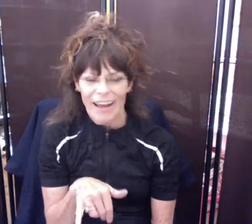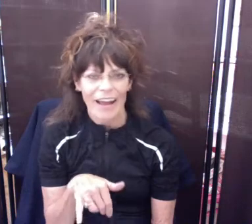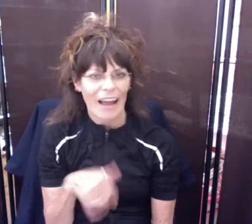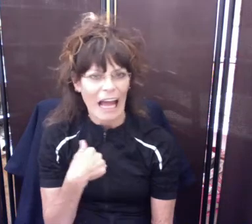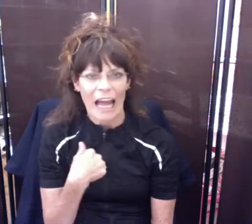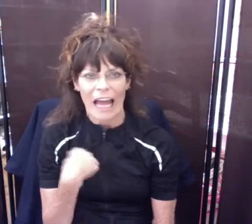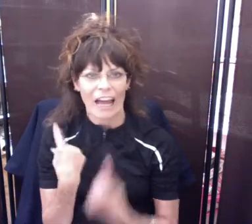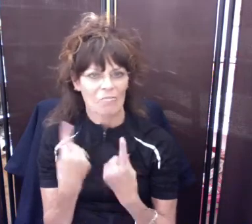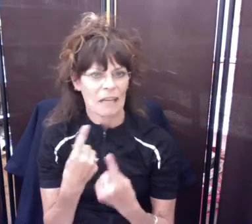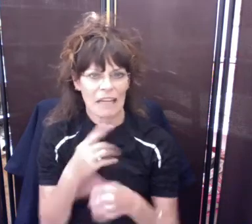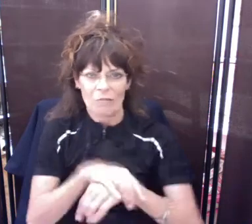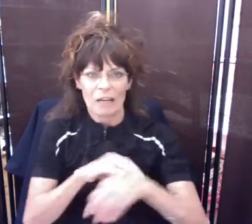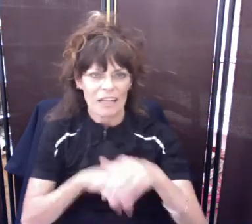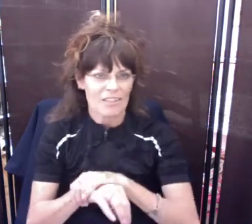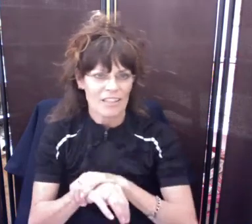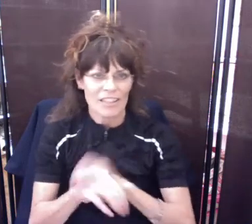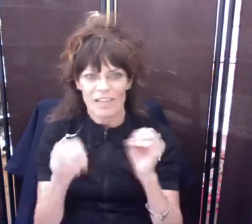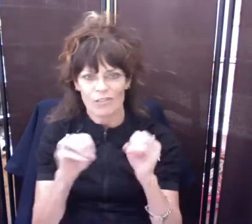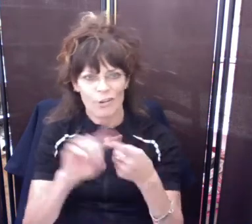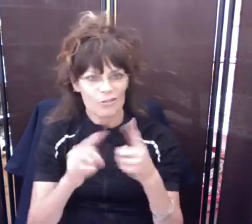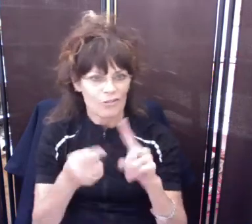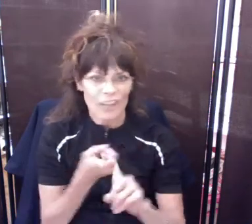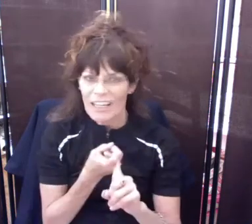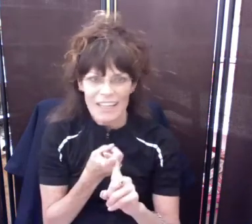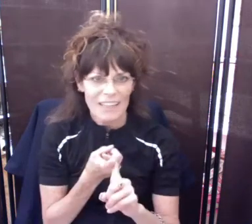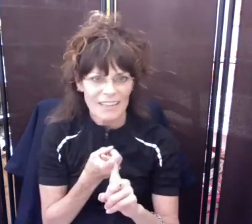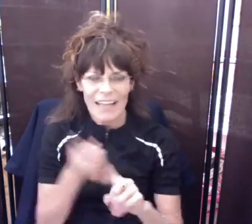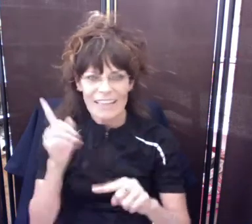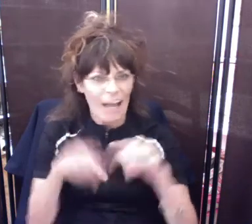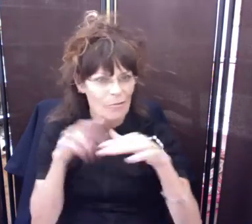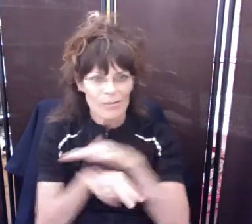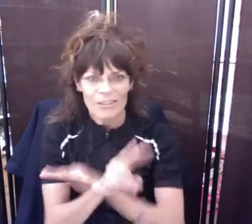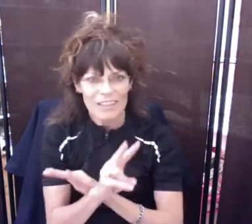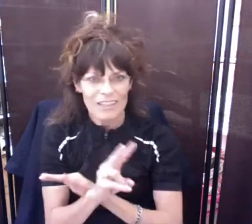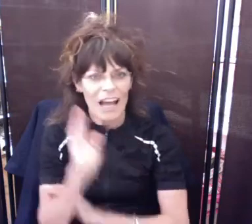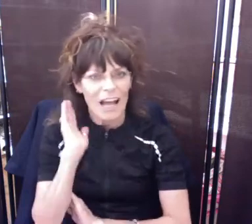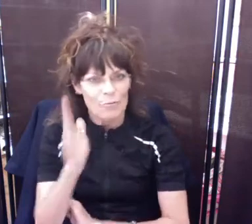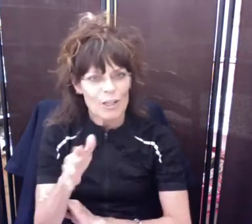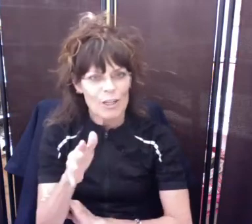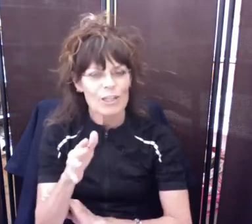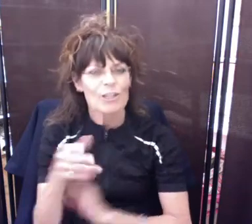I've lost all my friends. I think I'm going to quit drinking. That's a sane and sound